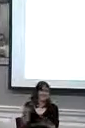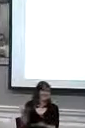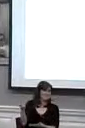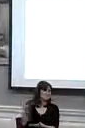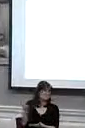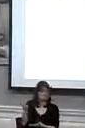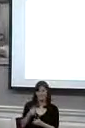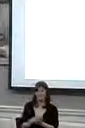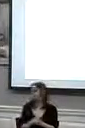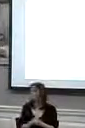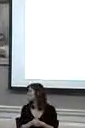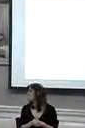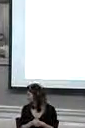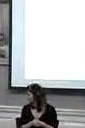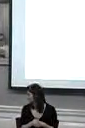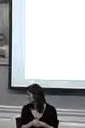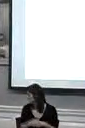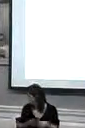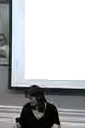Shall I start?